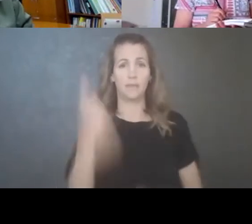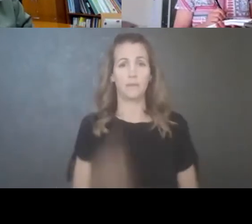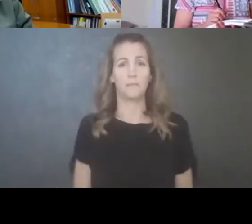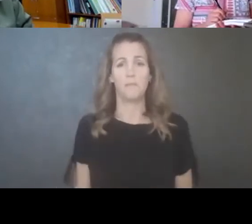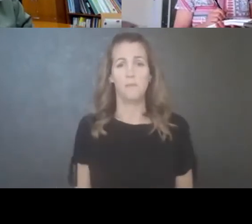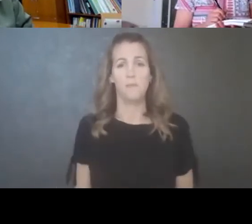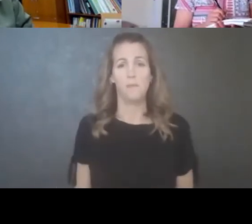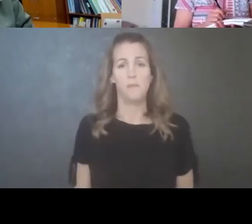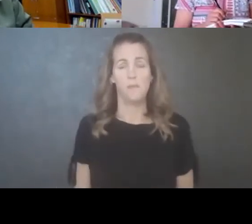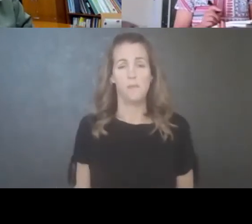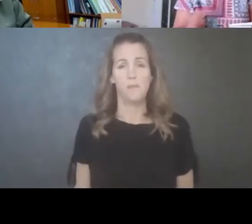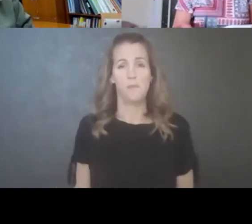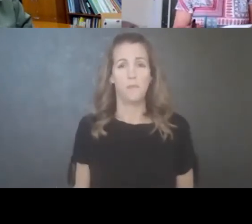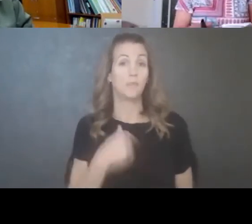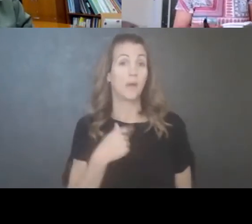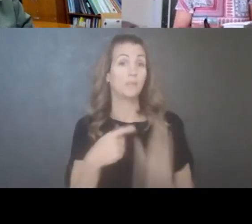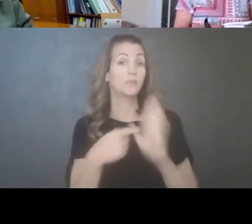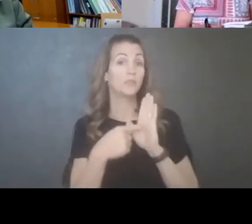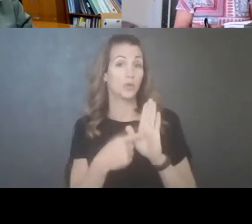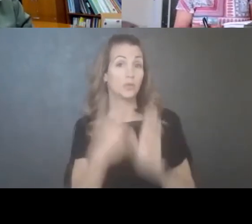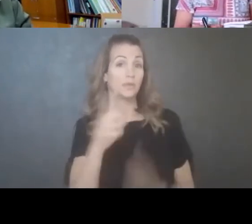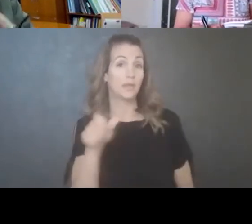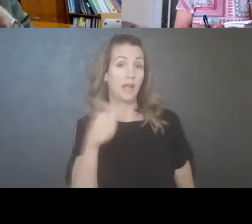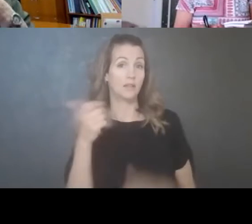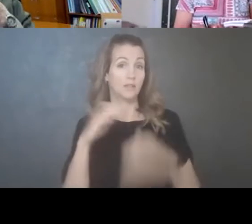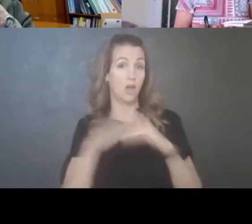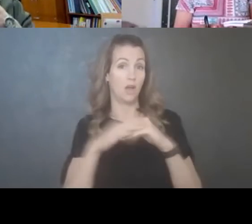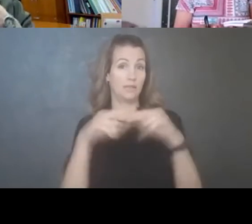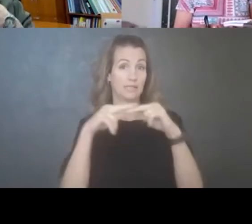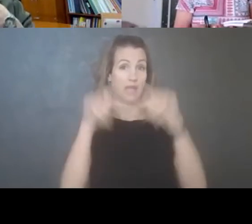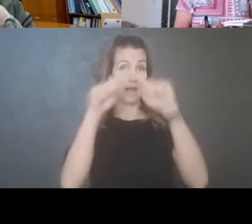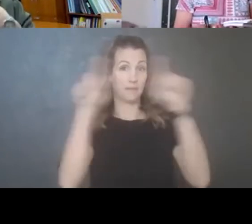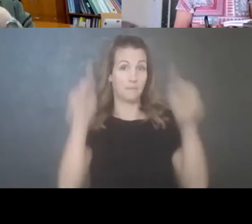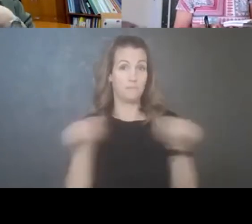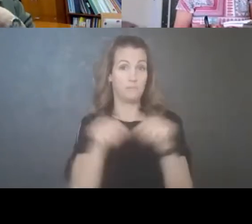Now I'm going to show you something else on a slide here. I'm going to bring you back to this screen.